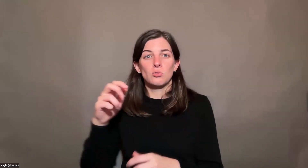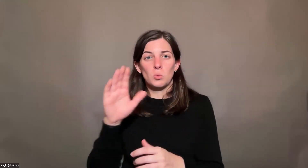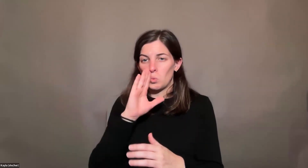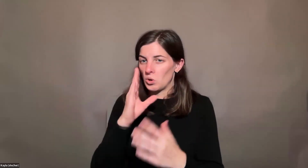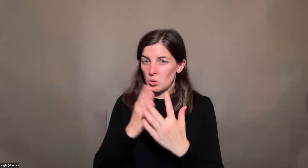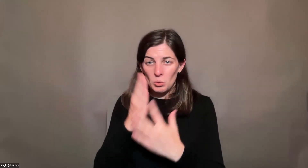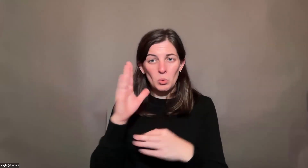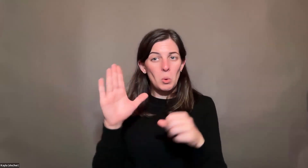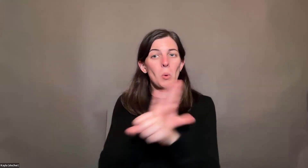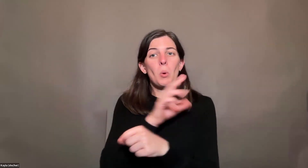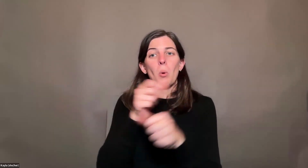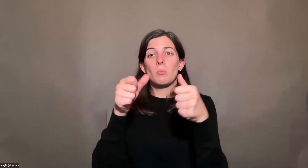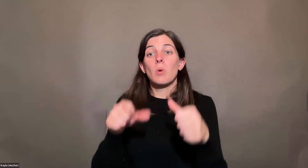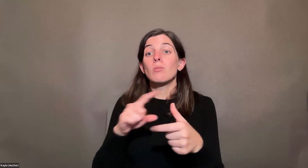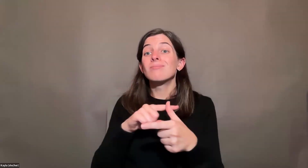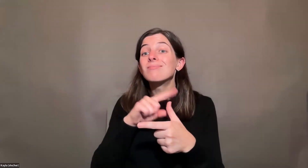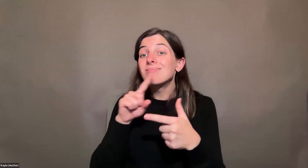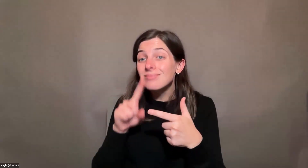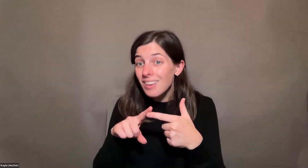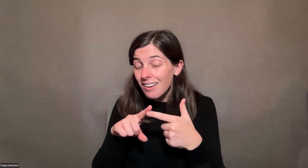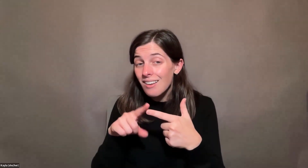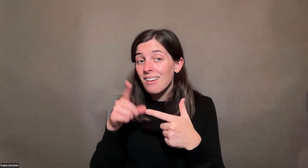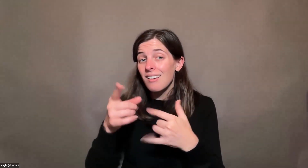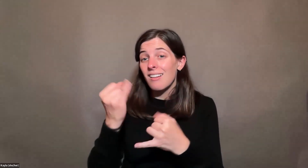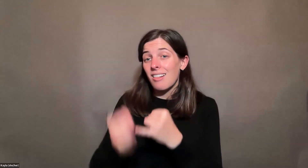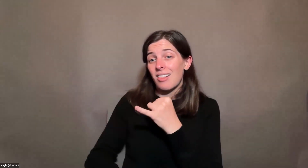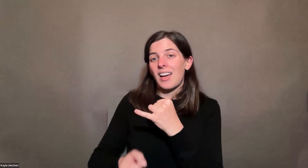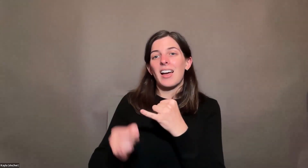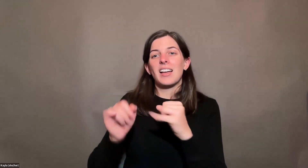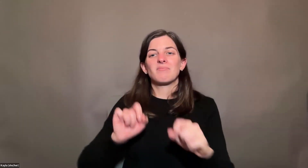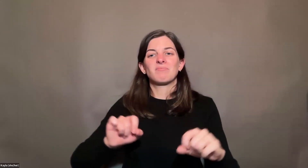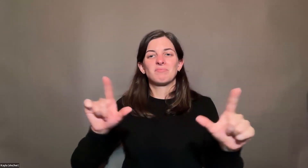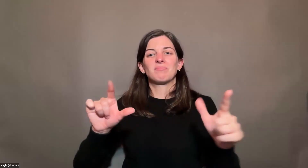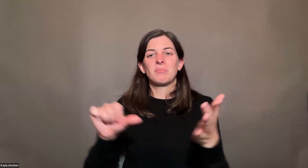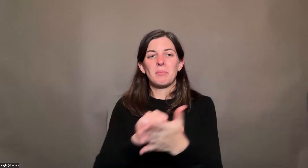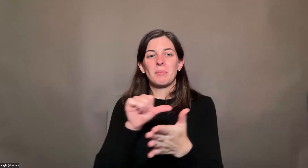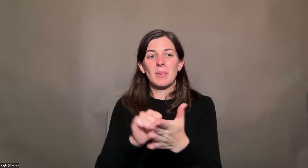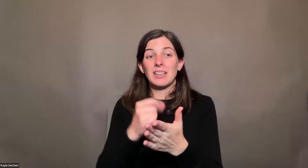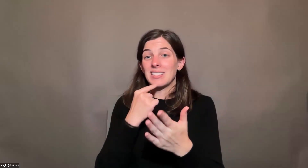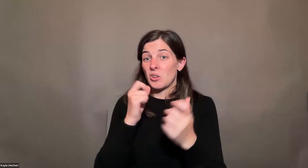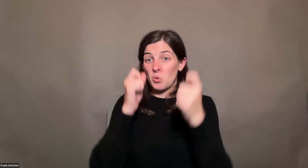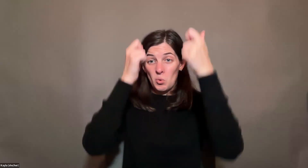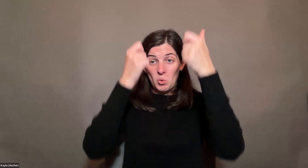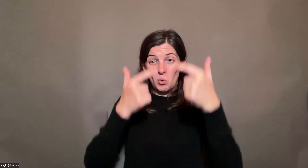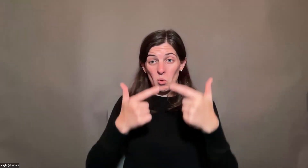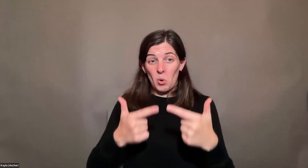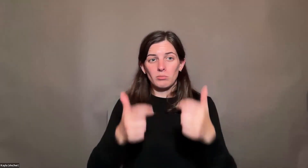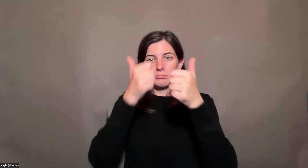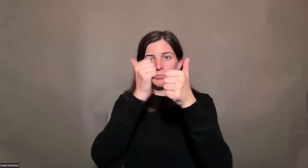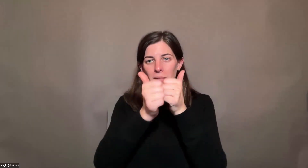and then at last it will delete the page. So see, all the things are actually passed. So in this way, we can